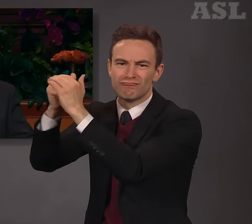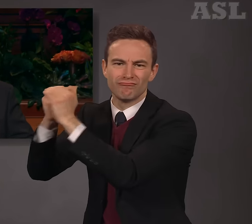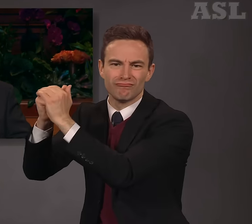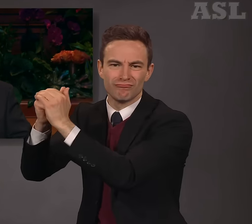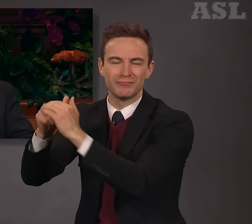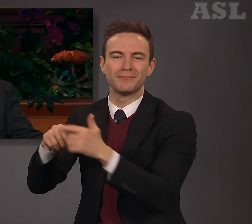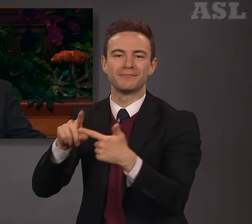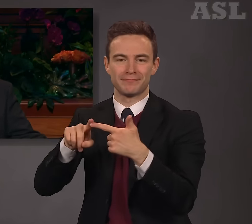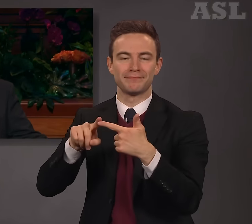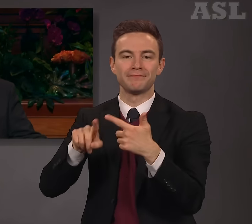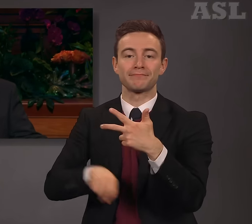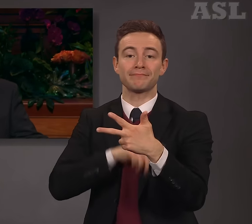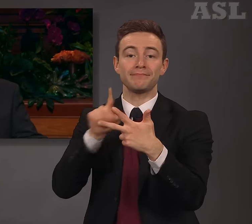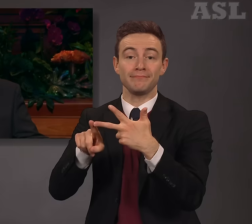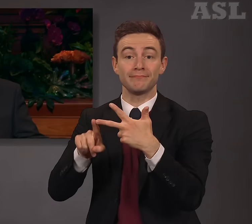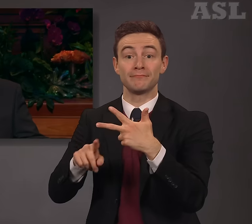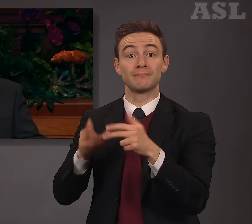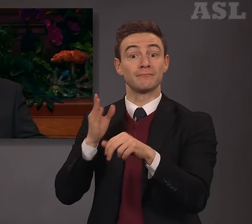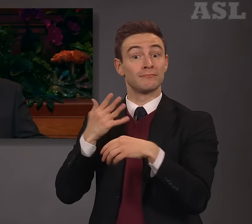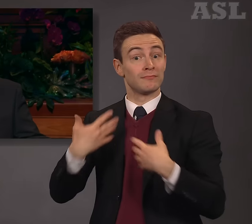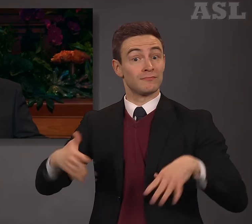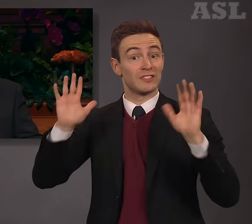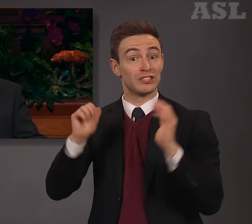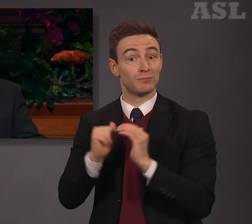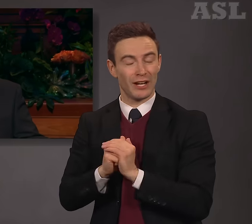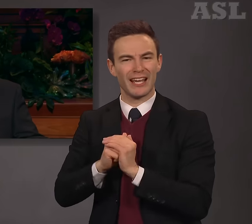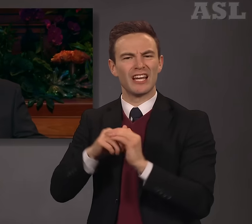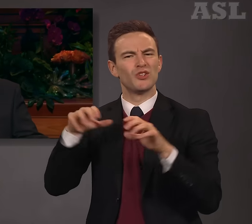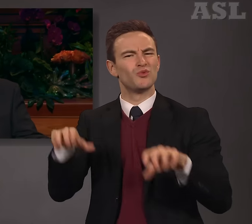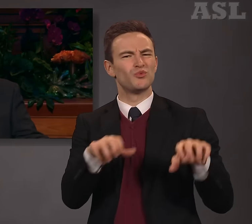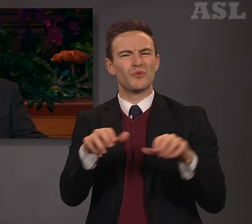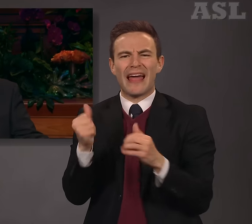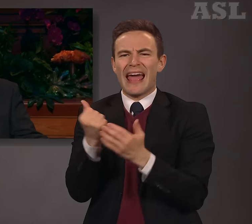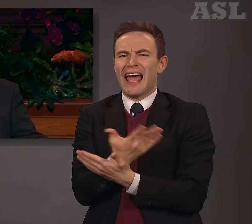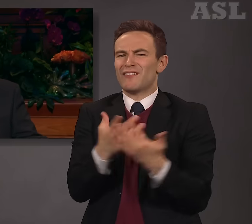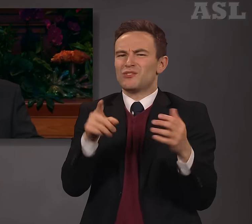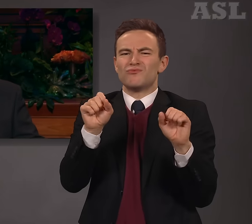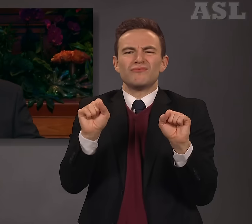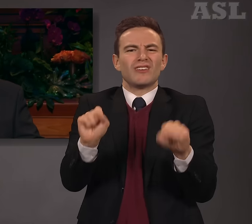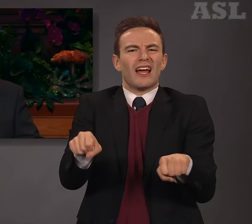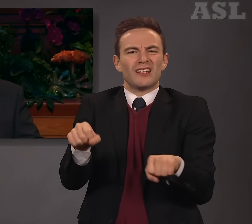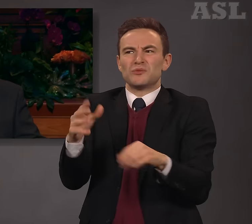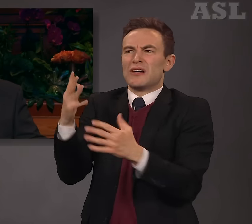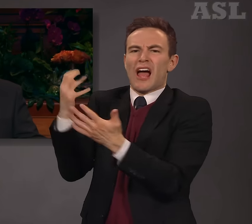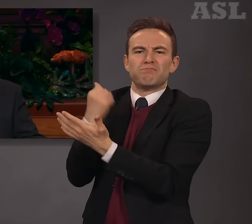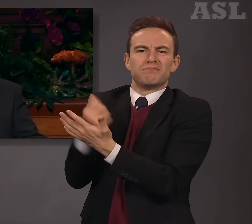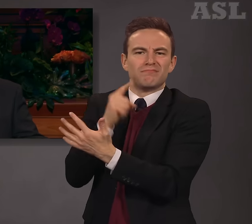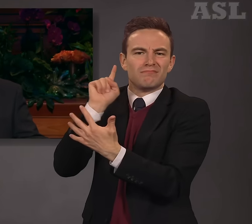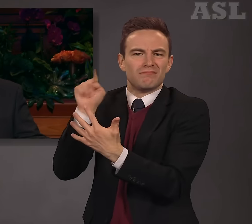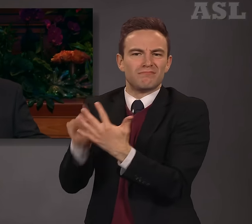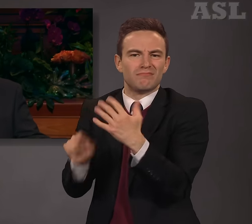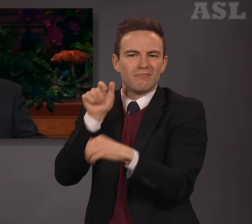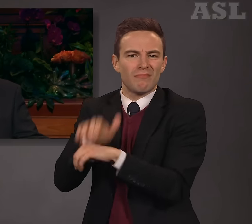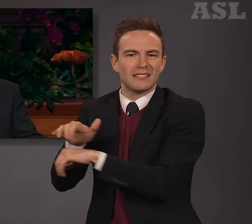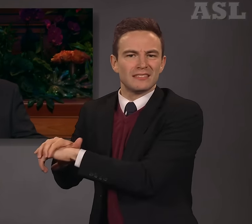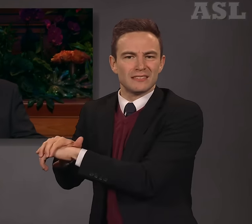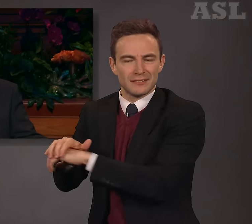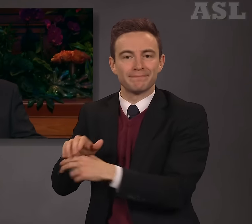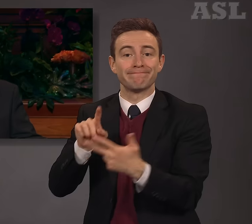Third, after praying, do all you can to obtain the blessings you pray for.